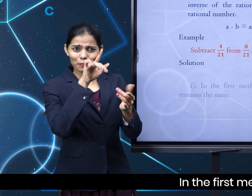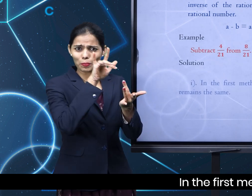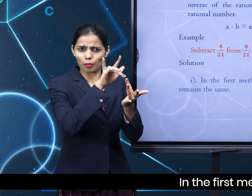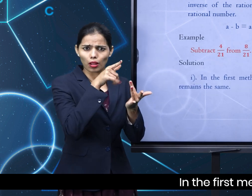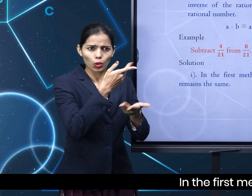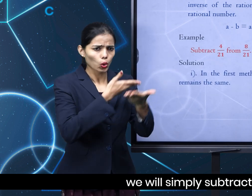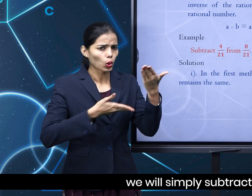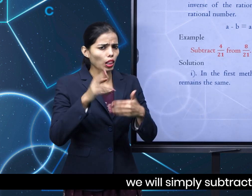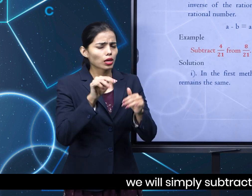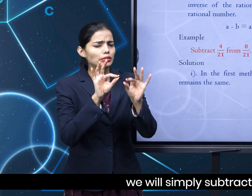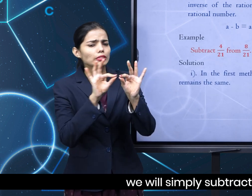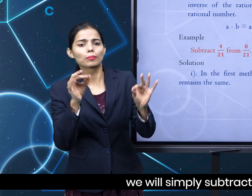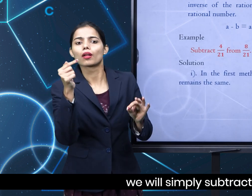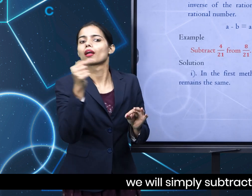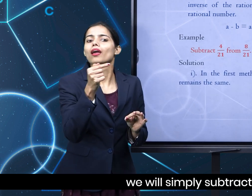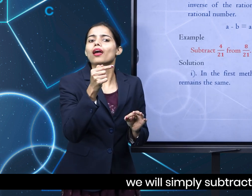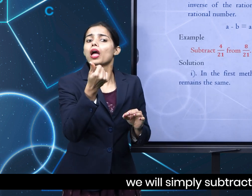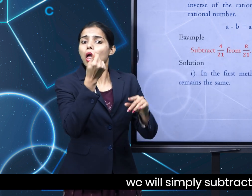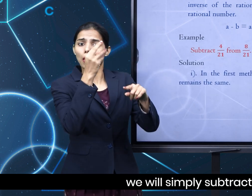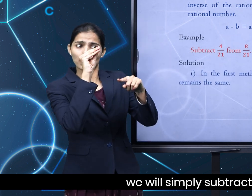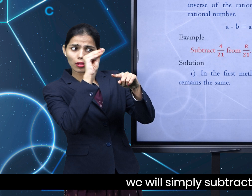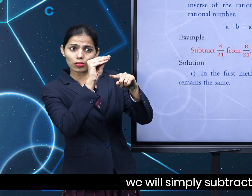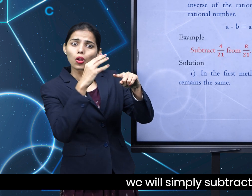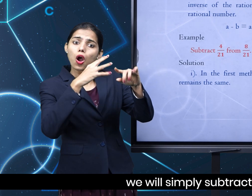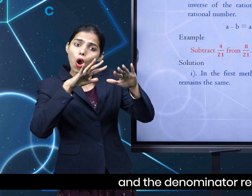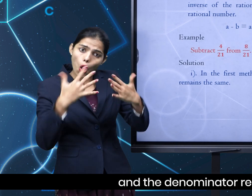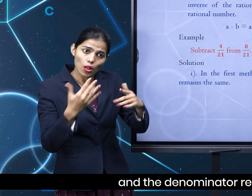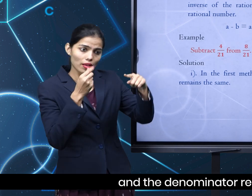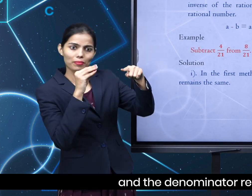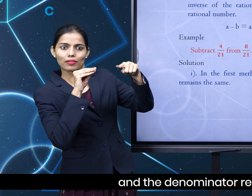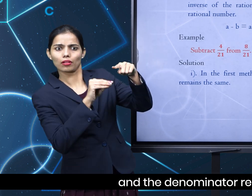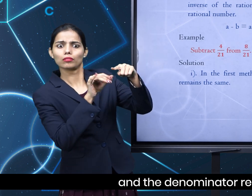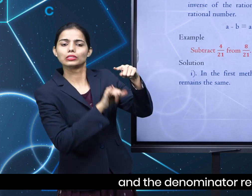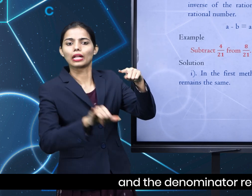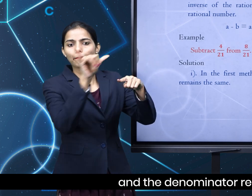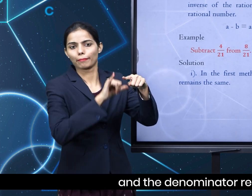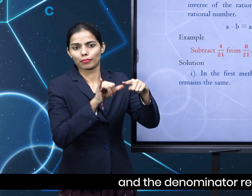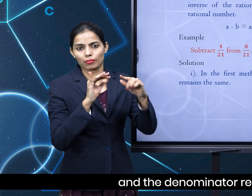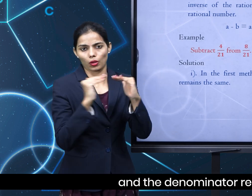method, we will simply subtract the numerator and the denominators remains the same.